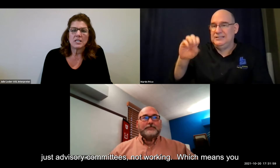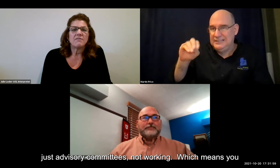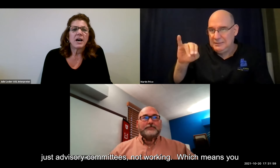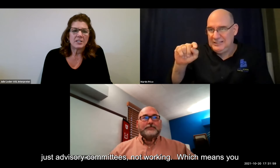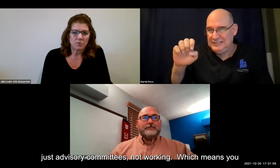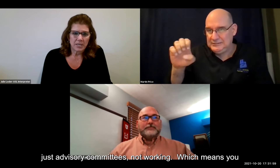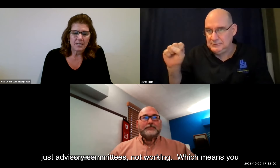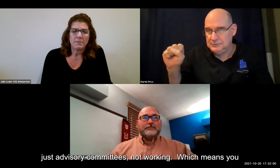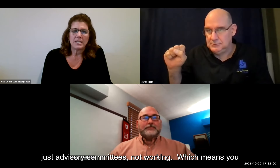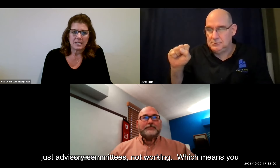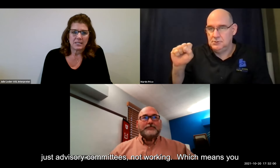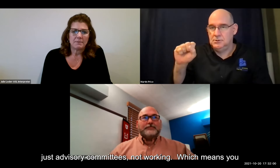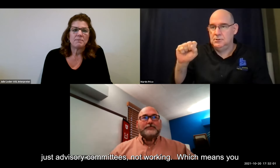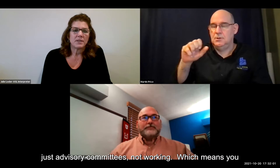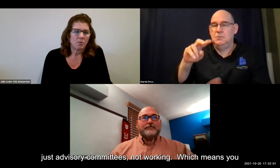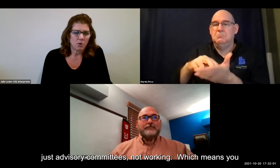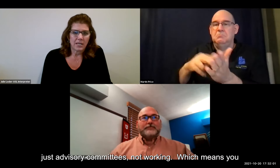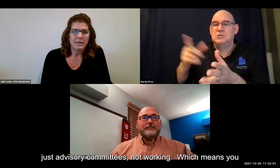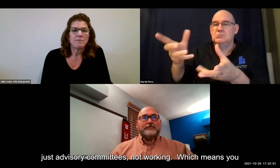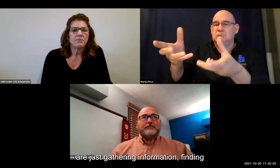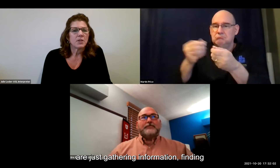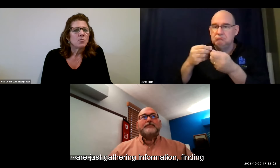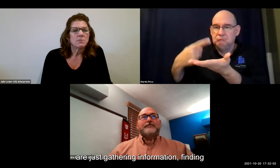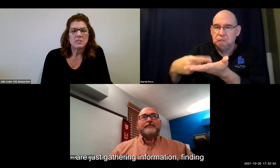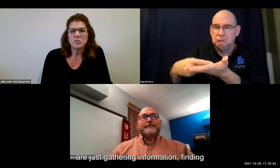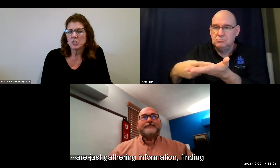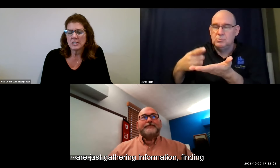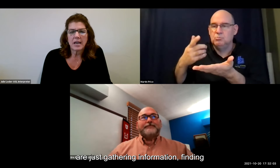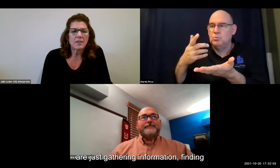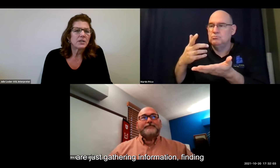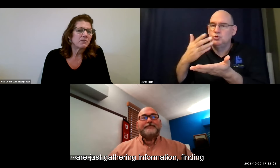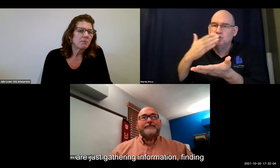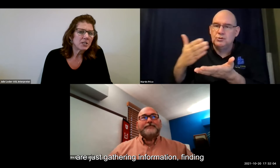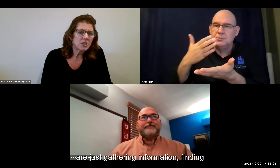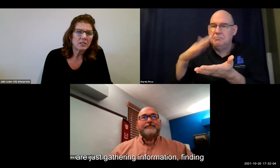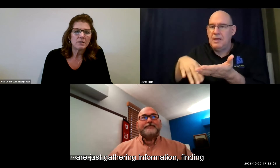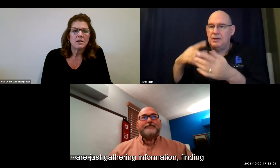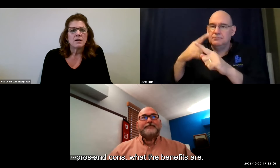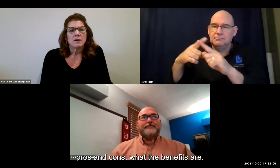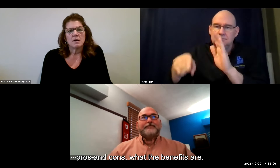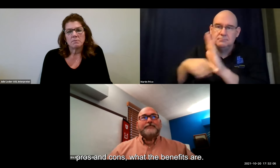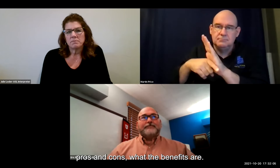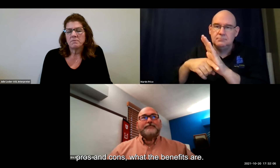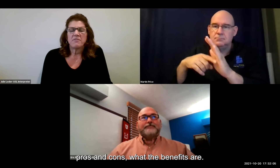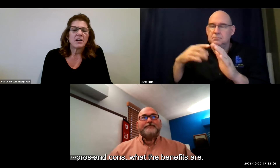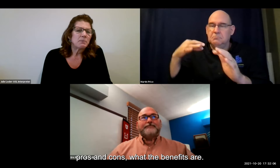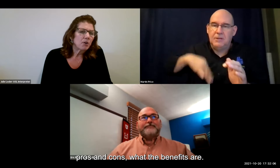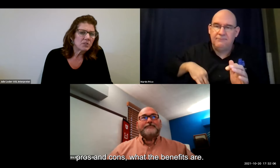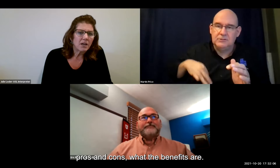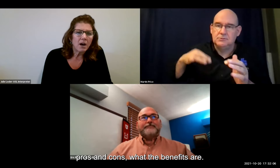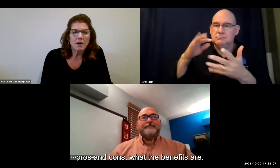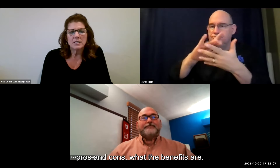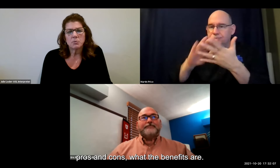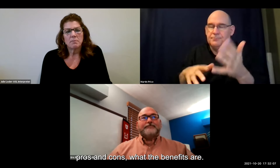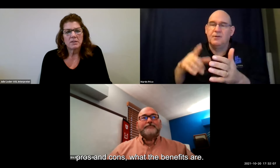all just advisory committees, not working, which means you're just gathering information, finding